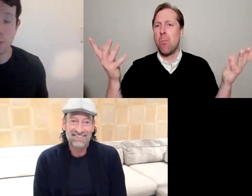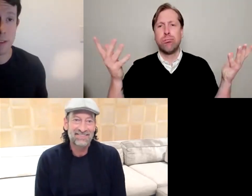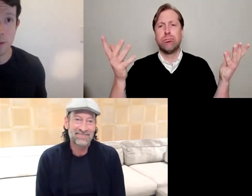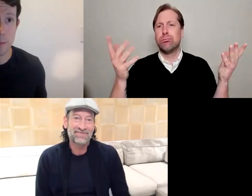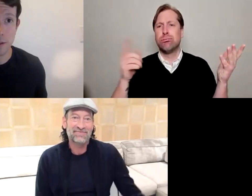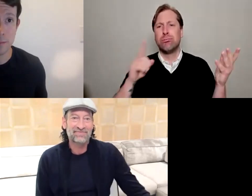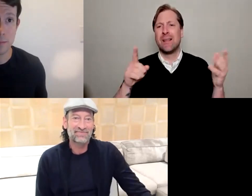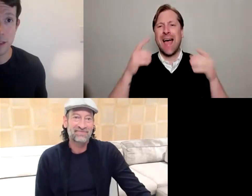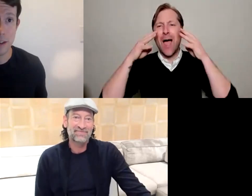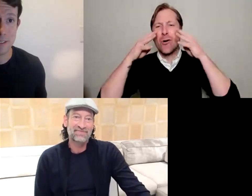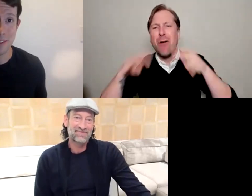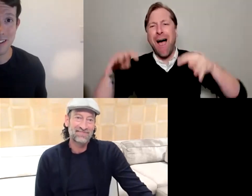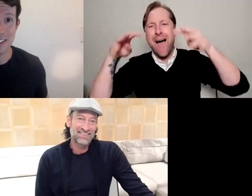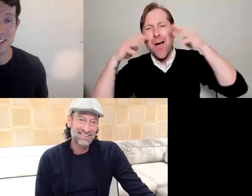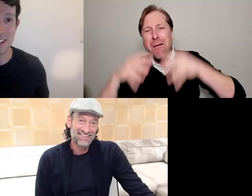like openly weeping.